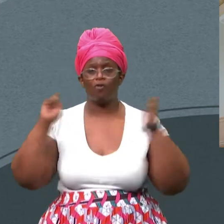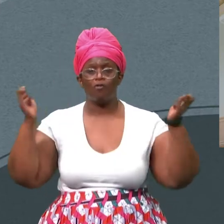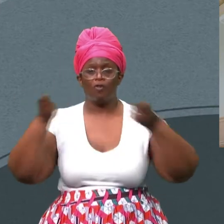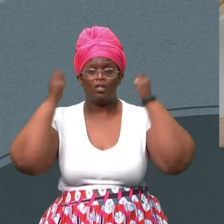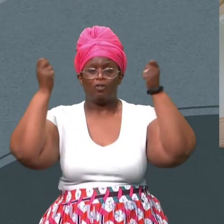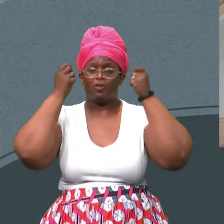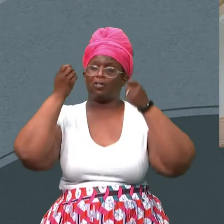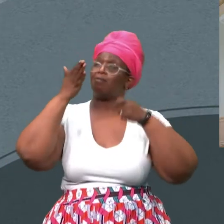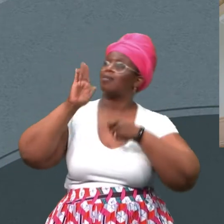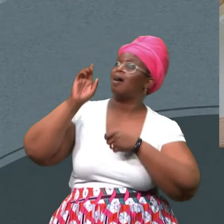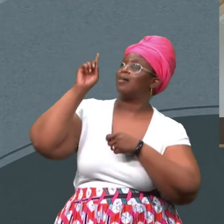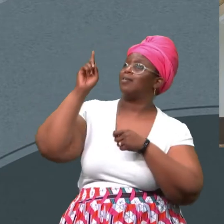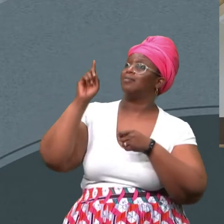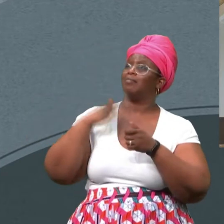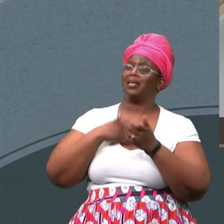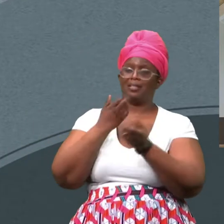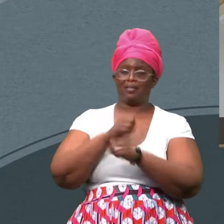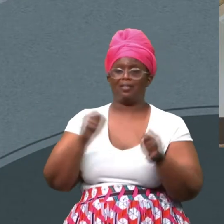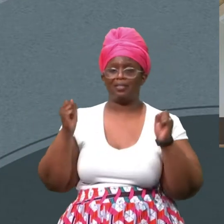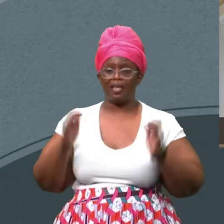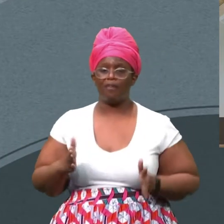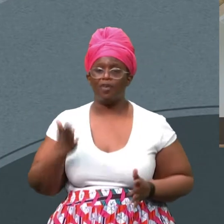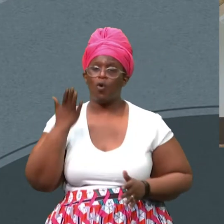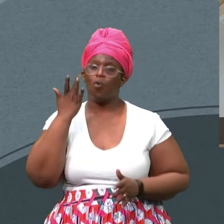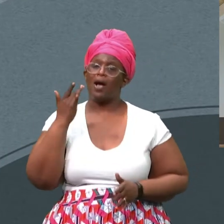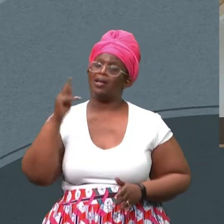my Savior, is because he's looked on the